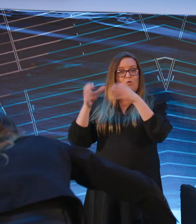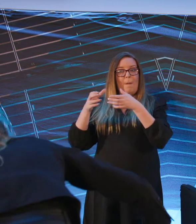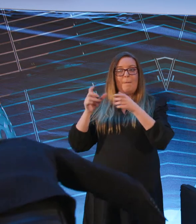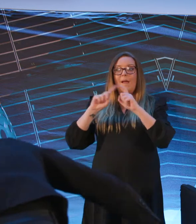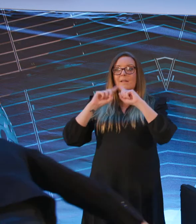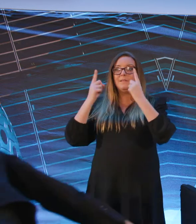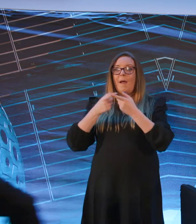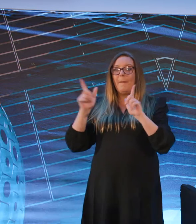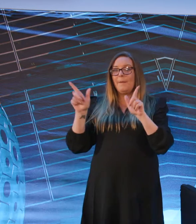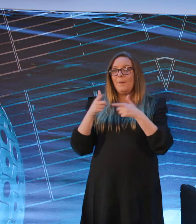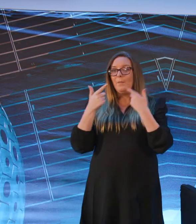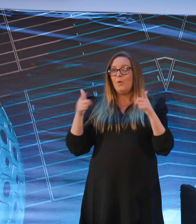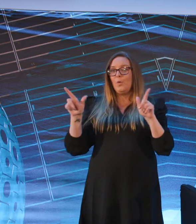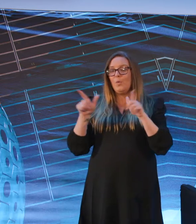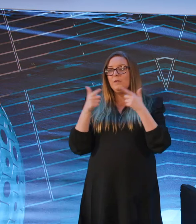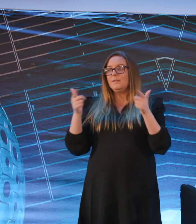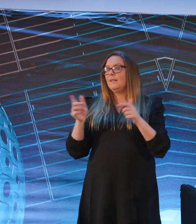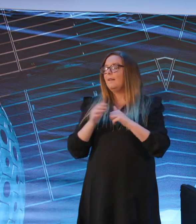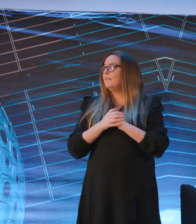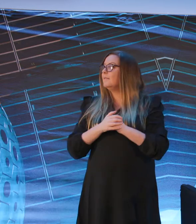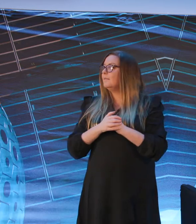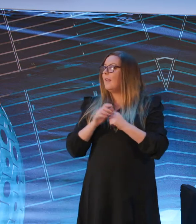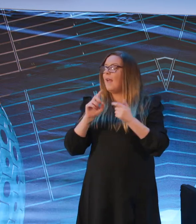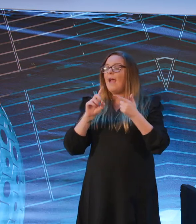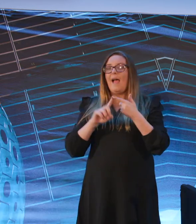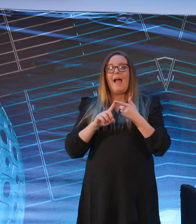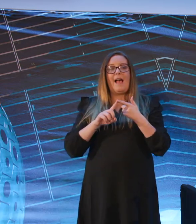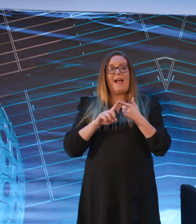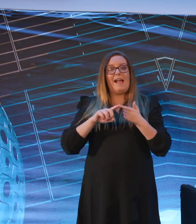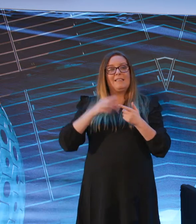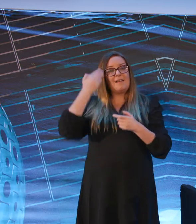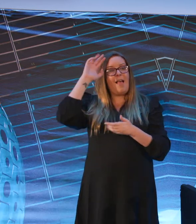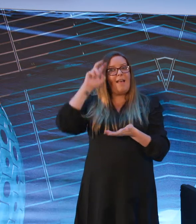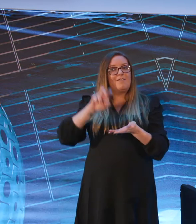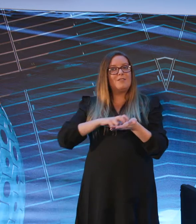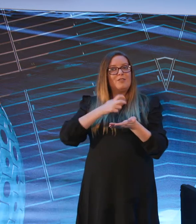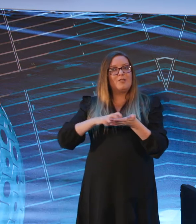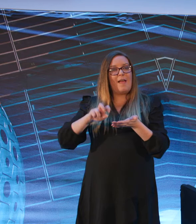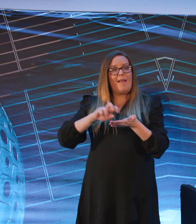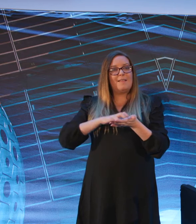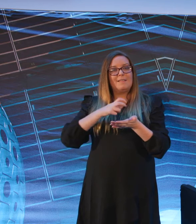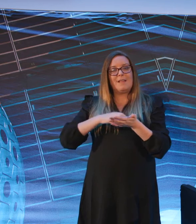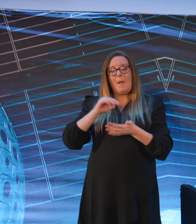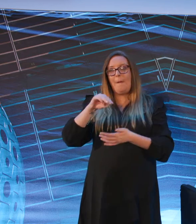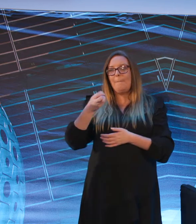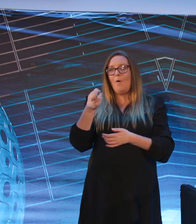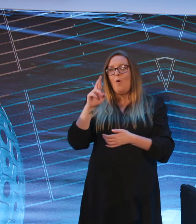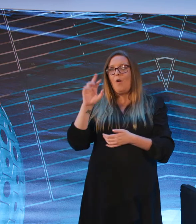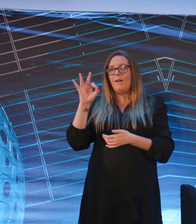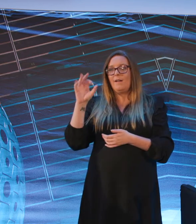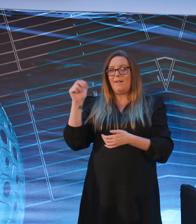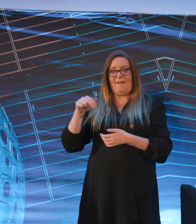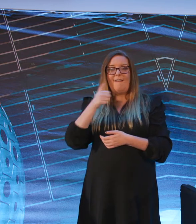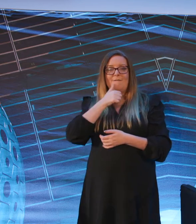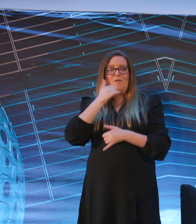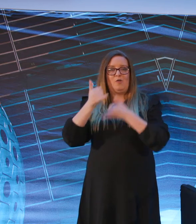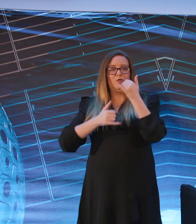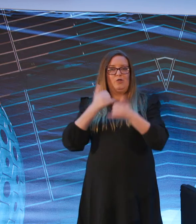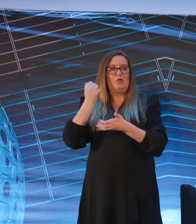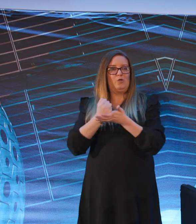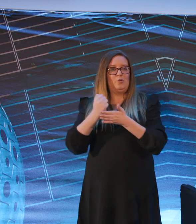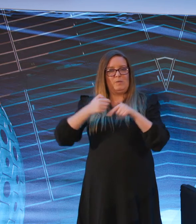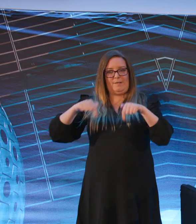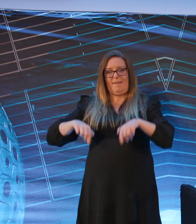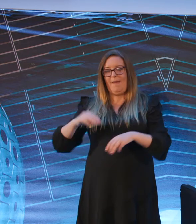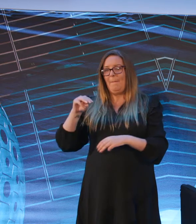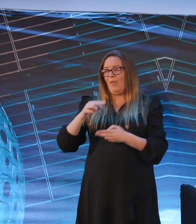Music, led by Ashlyn Quistela, and professional Irish dancer Morgan Bullock, who is a first-year media studies student here at